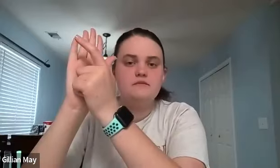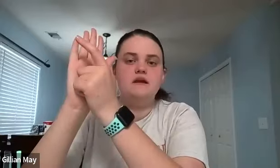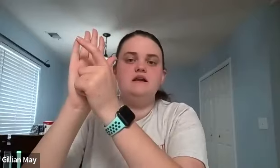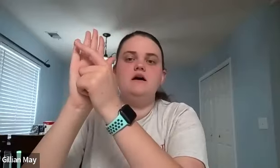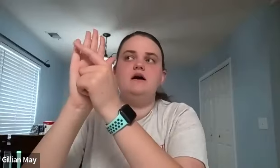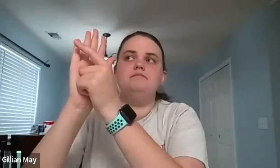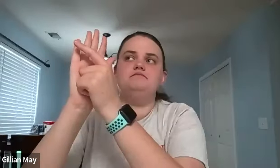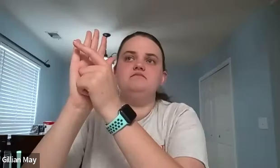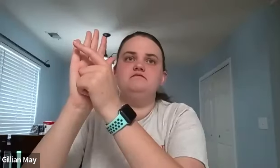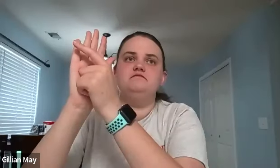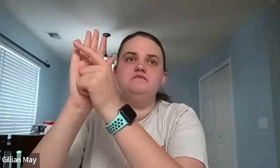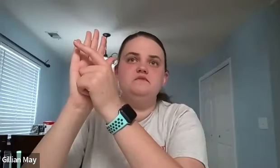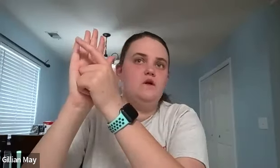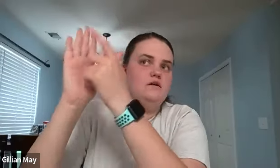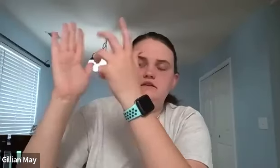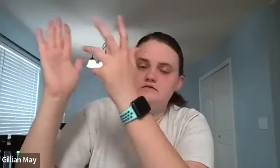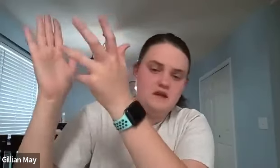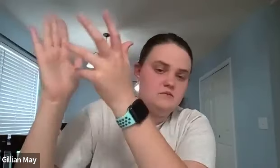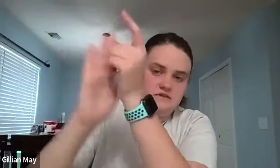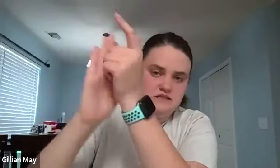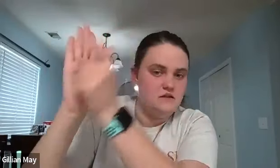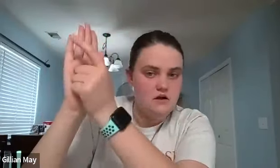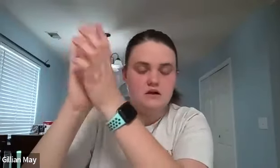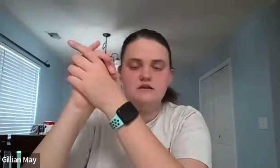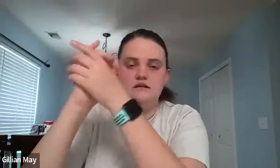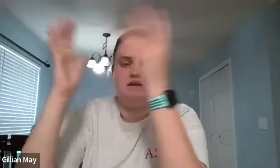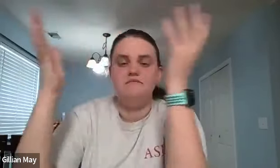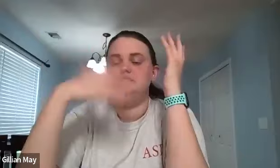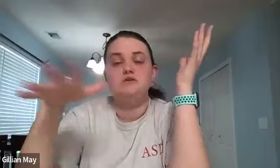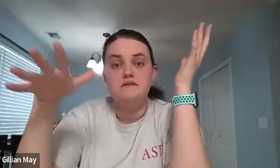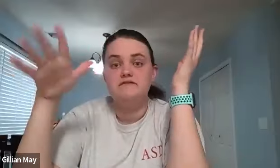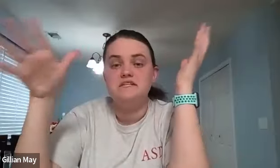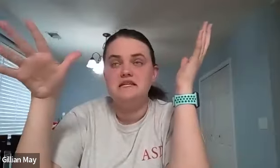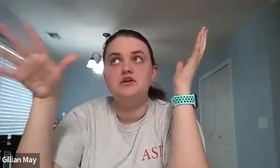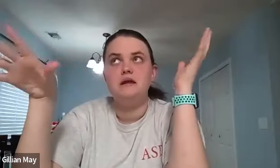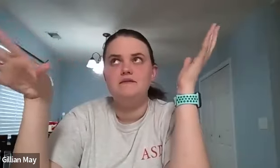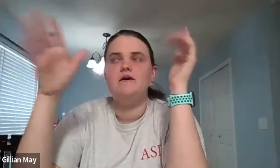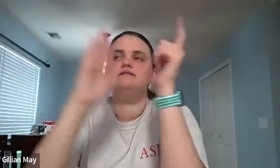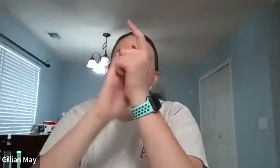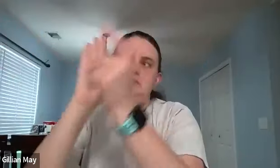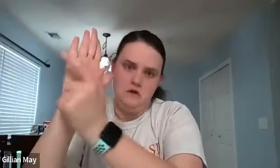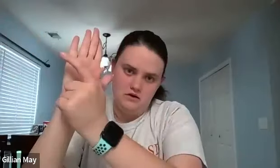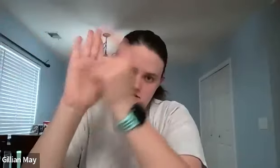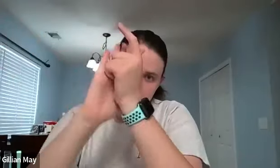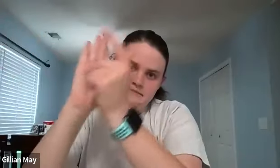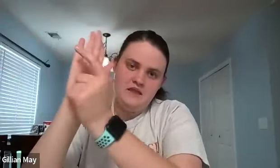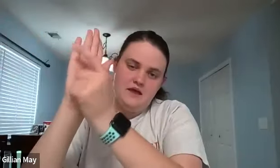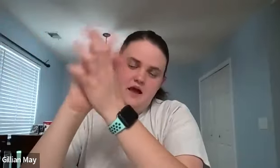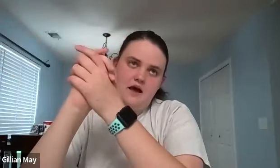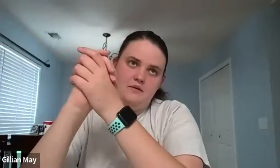government, law, like your family visiting law, like visiting your in-laws, laws.